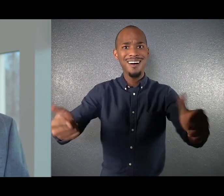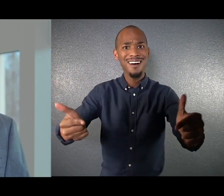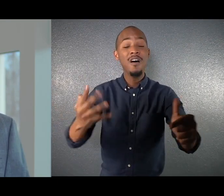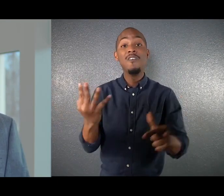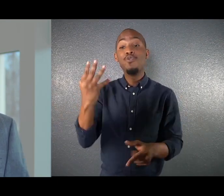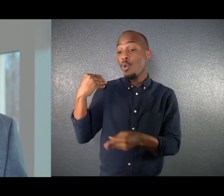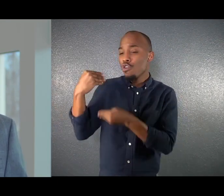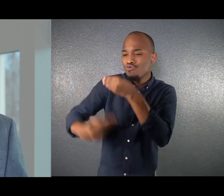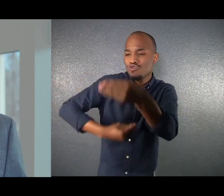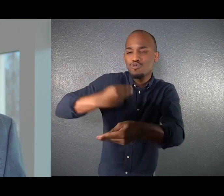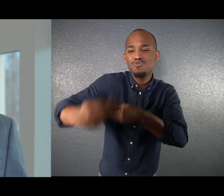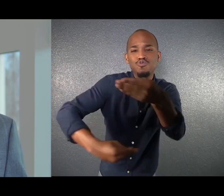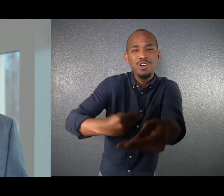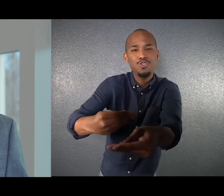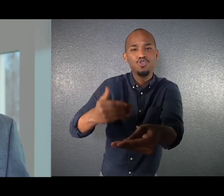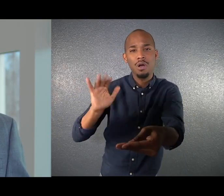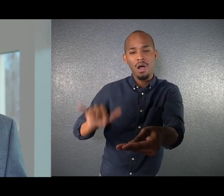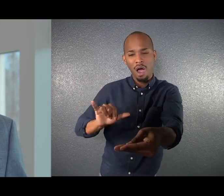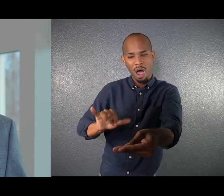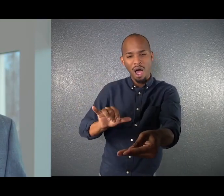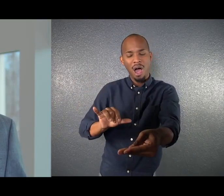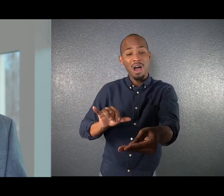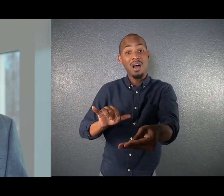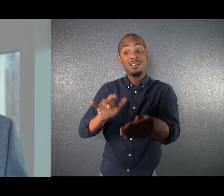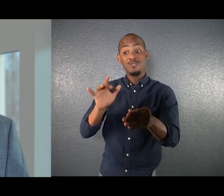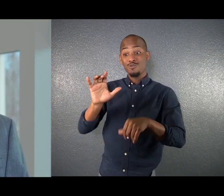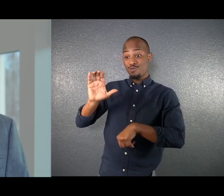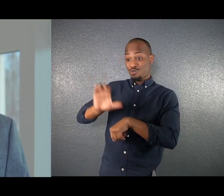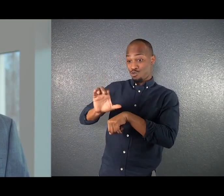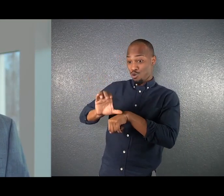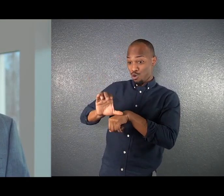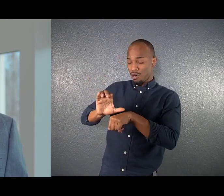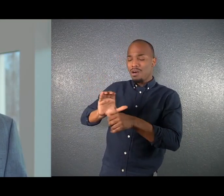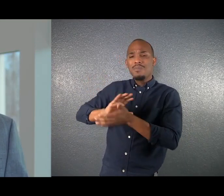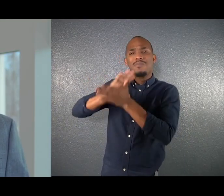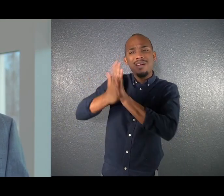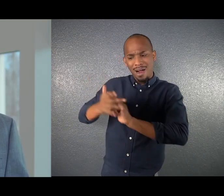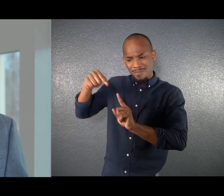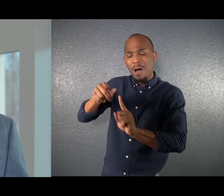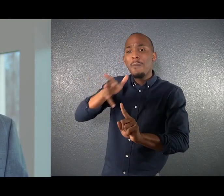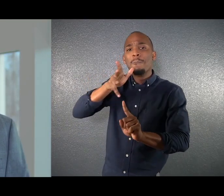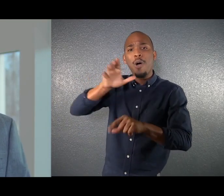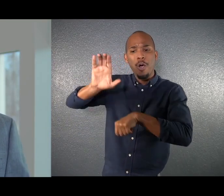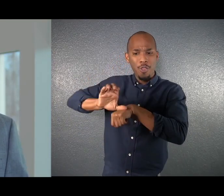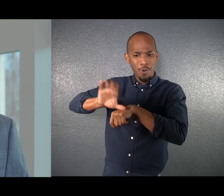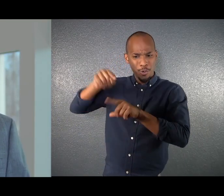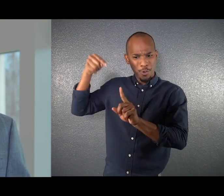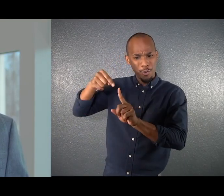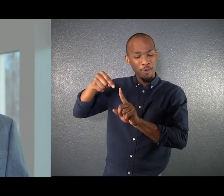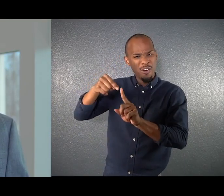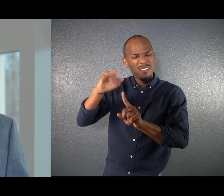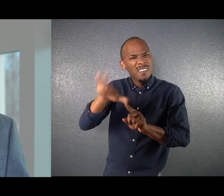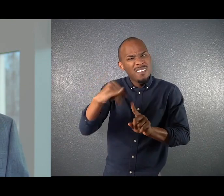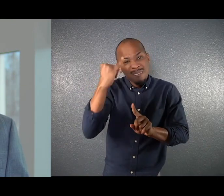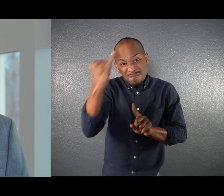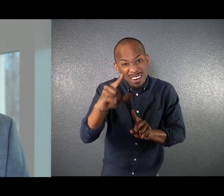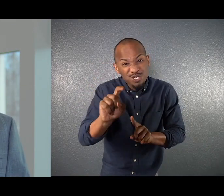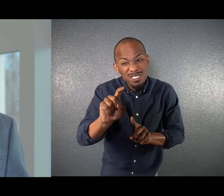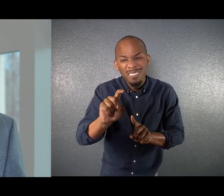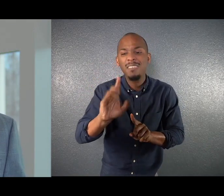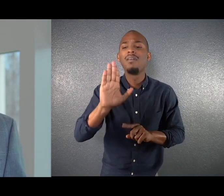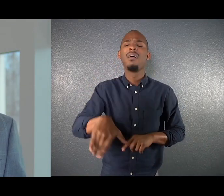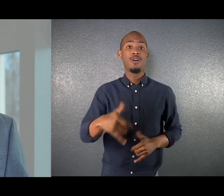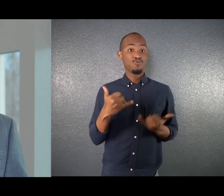multiplying up to four generations and beyond, every church becoming a great grandmother church. Can